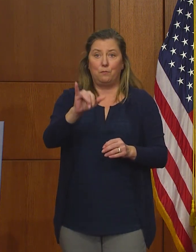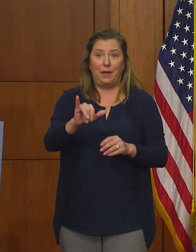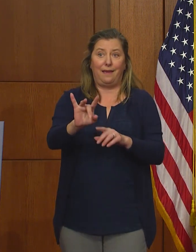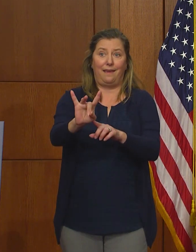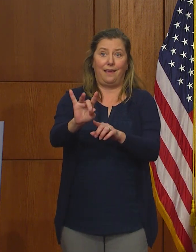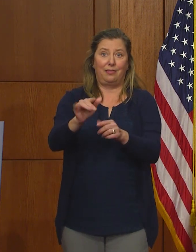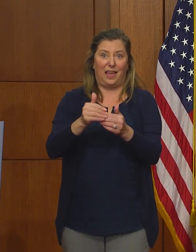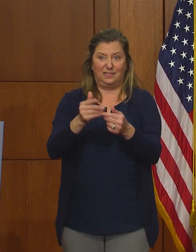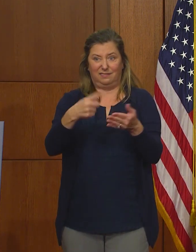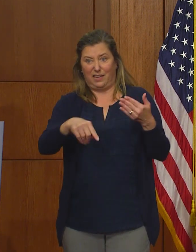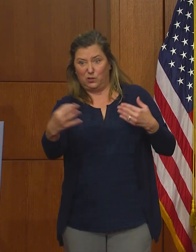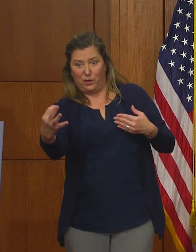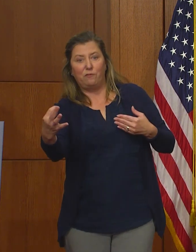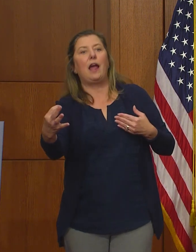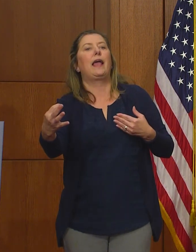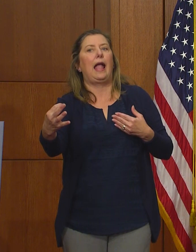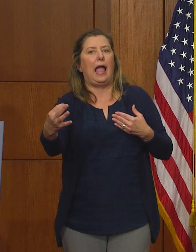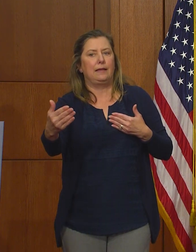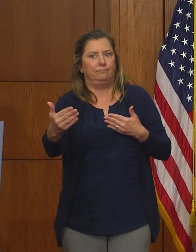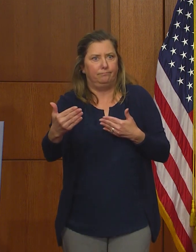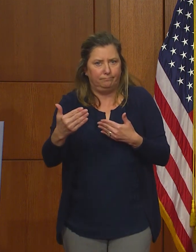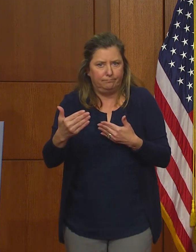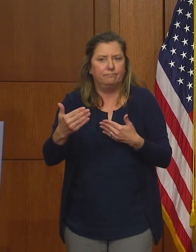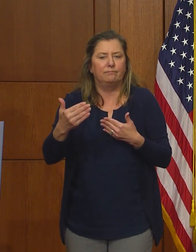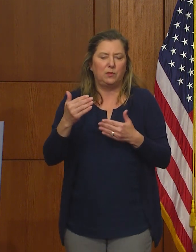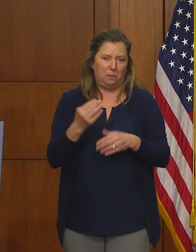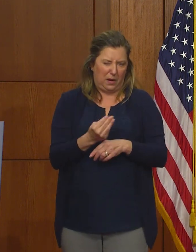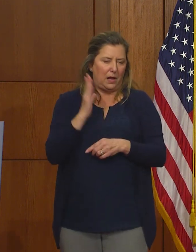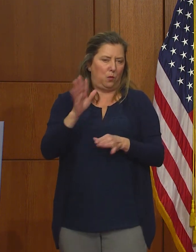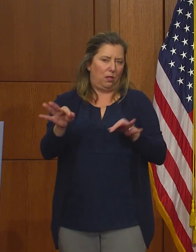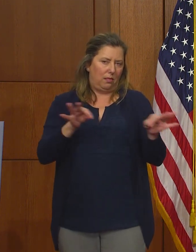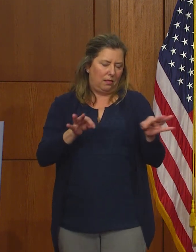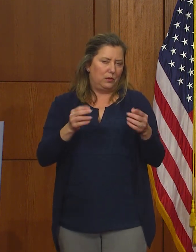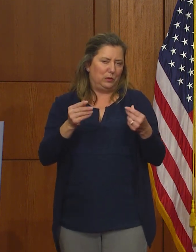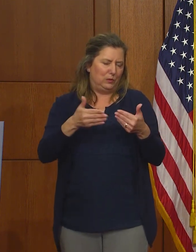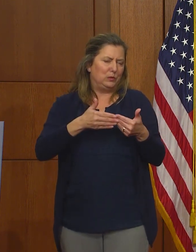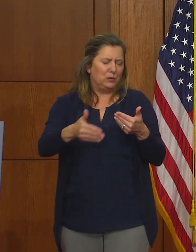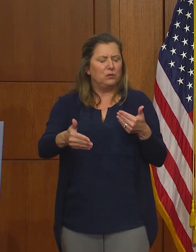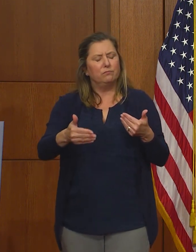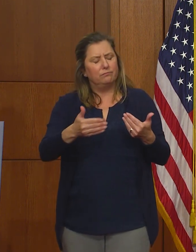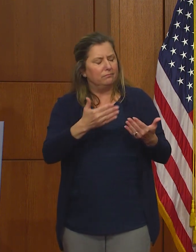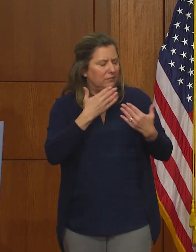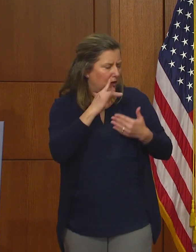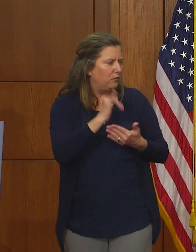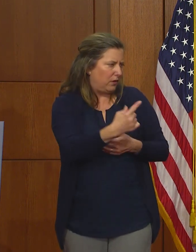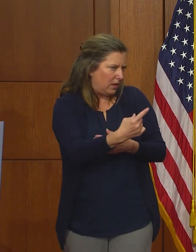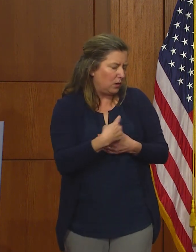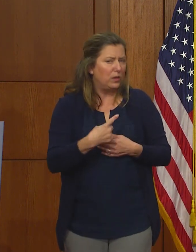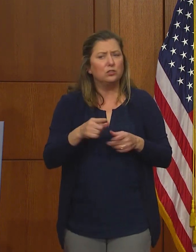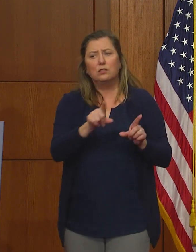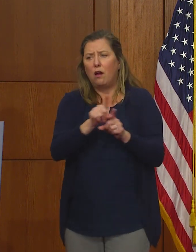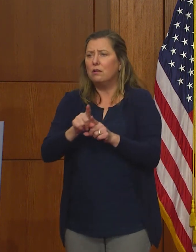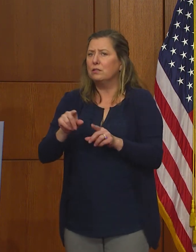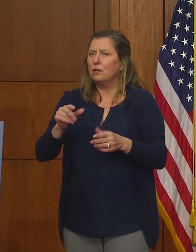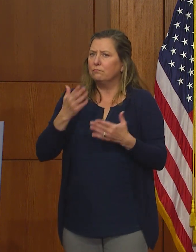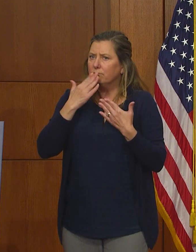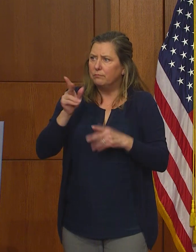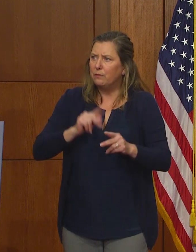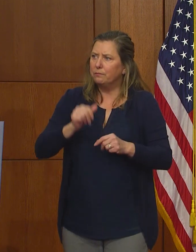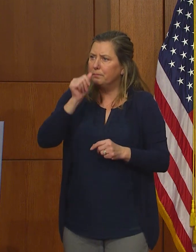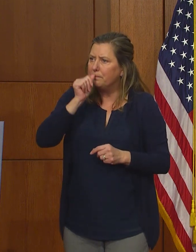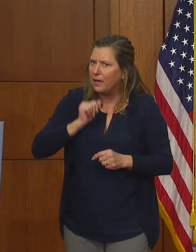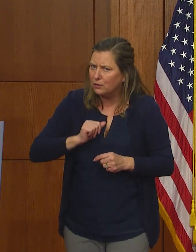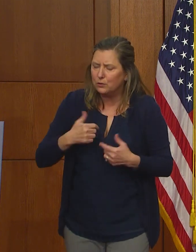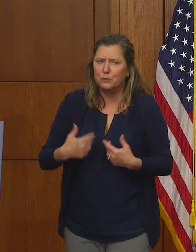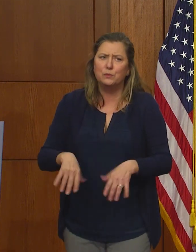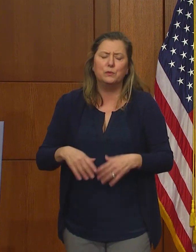Friday, we'll certainly give the guidelines on Monday. So I appreciate that question. And also I appreciate people's patience. There's a